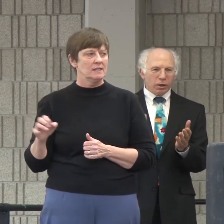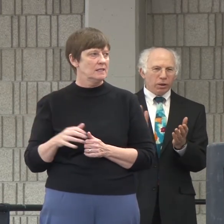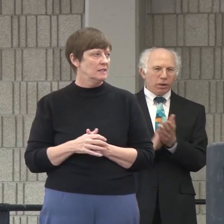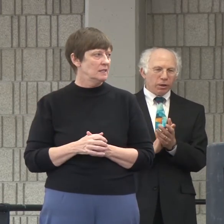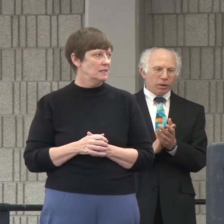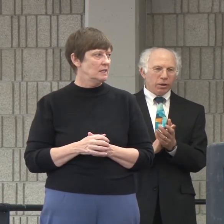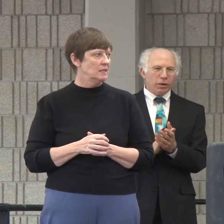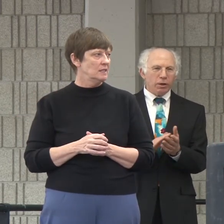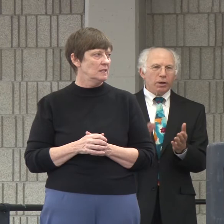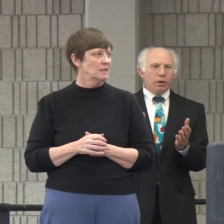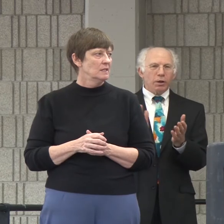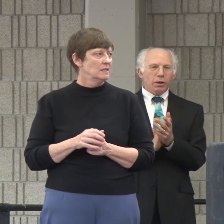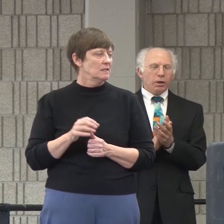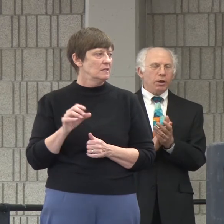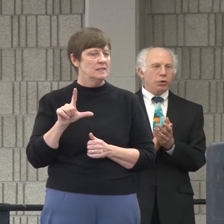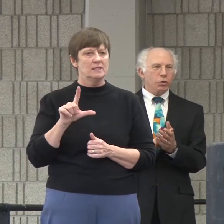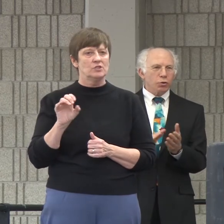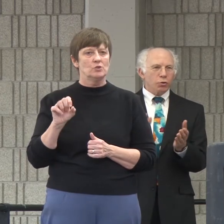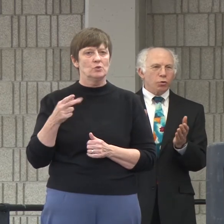Vayehili,